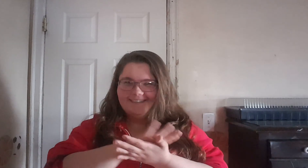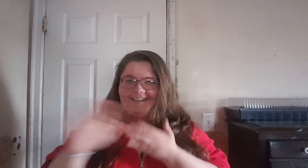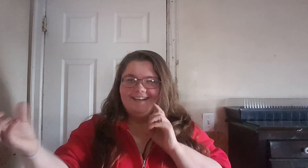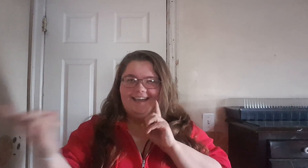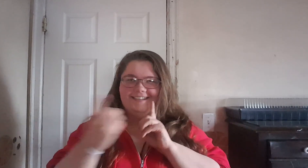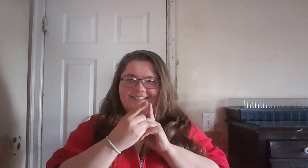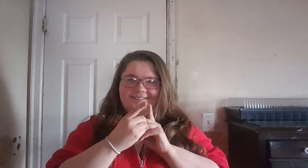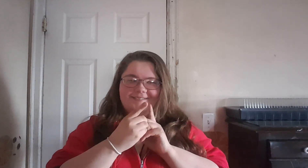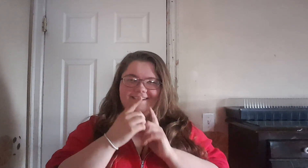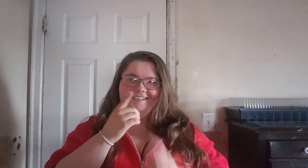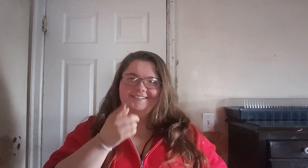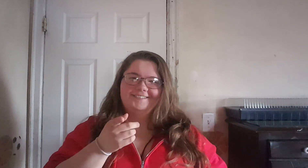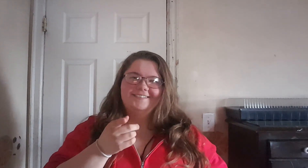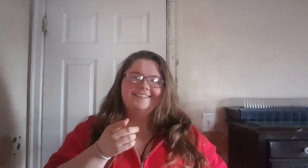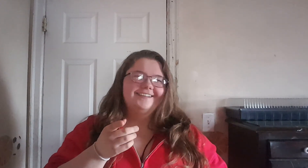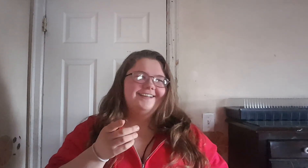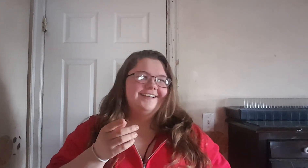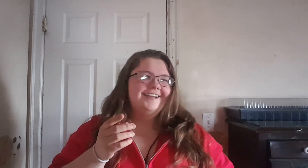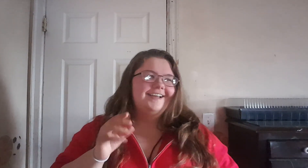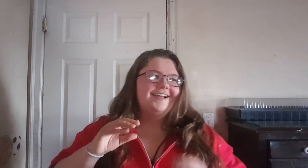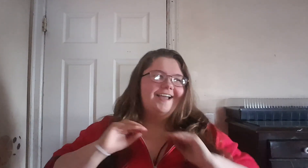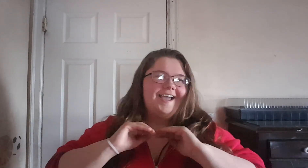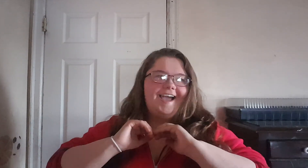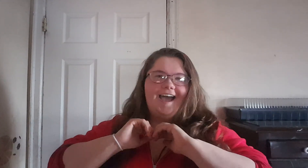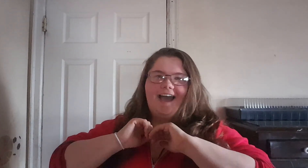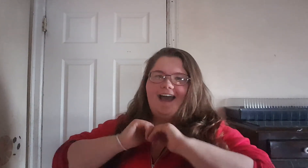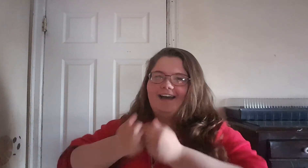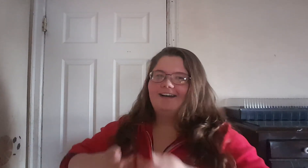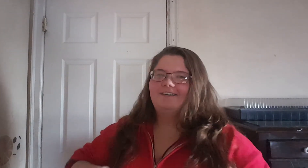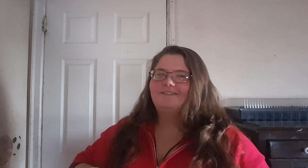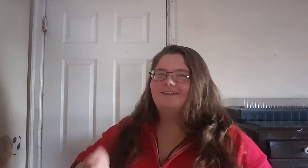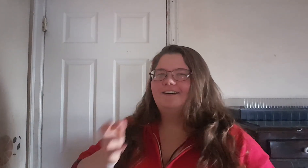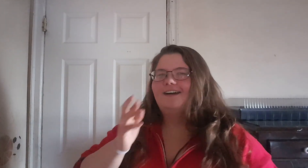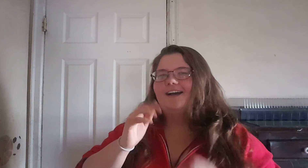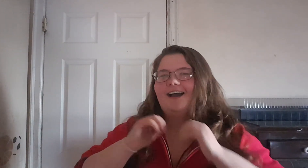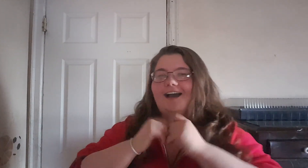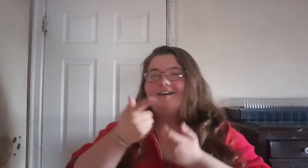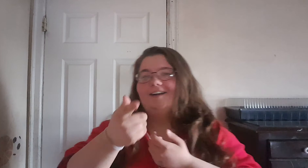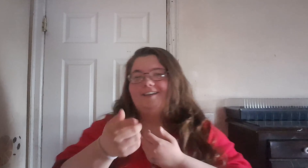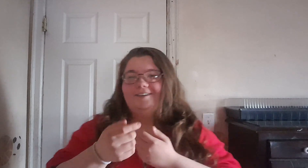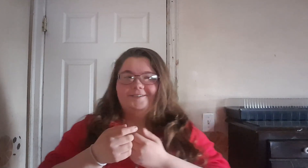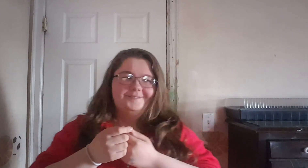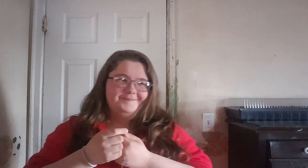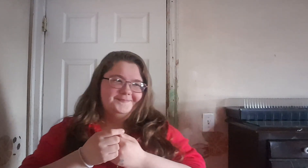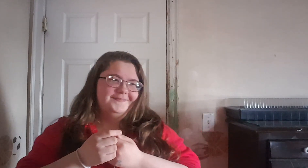nice to meet you angry how are you how